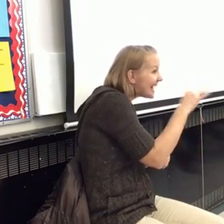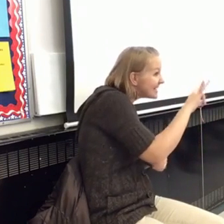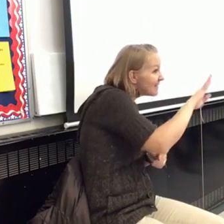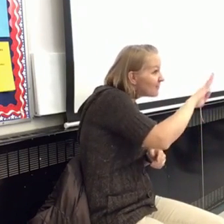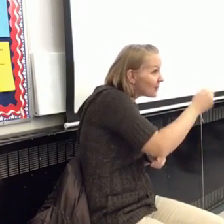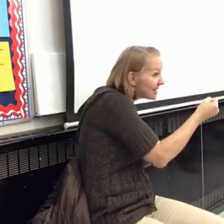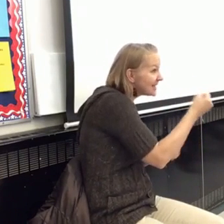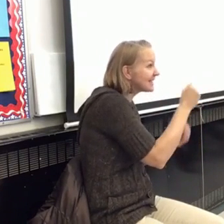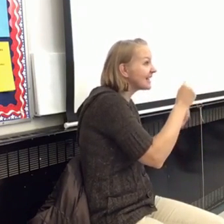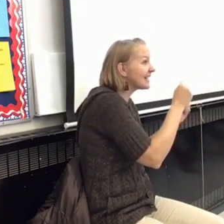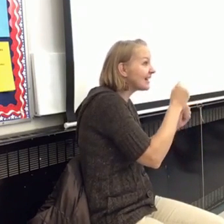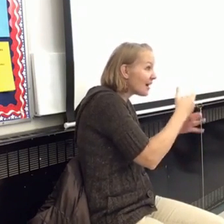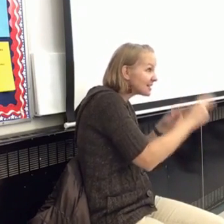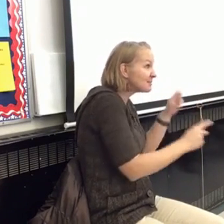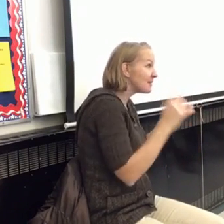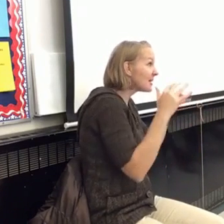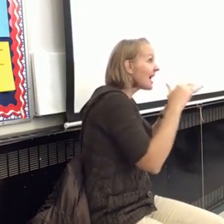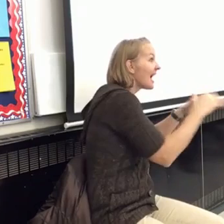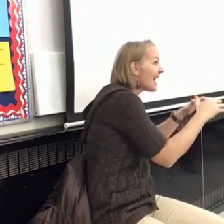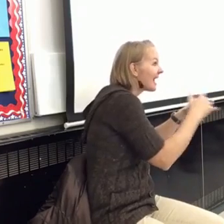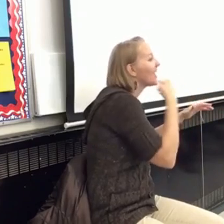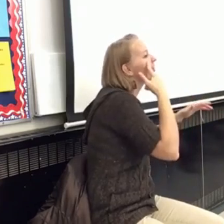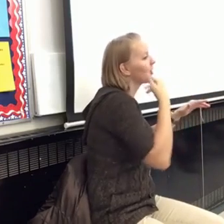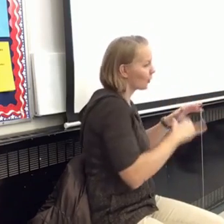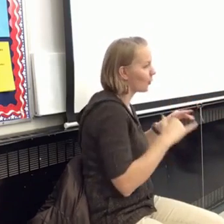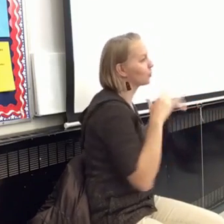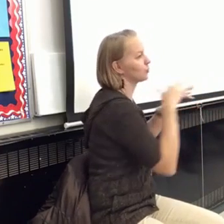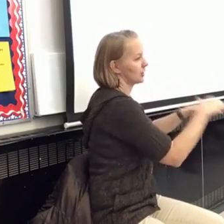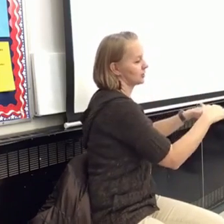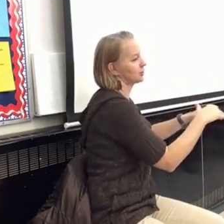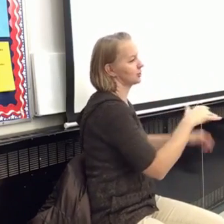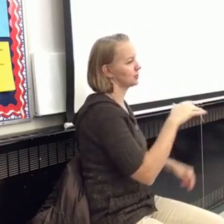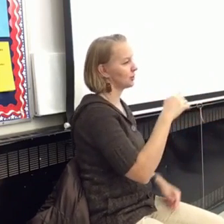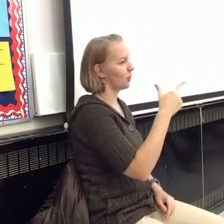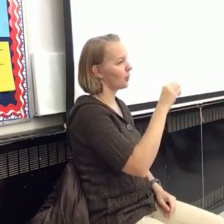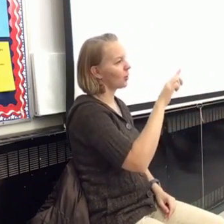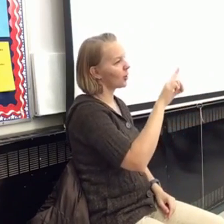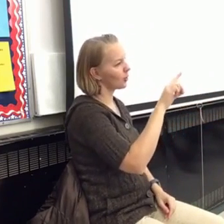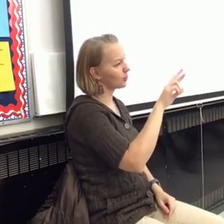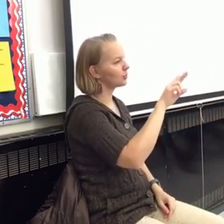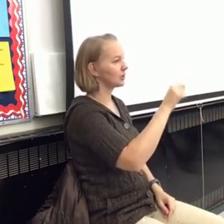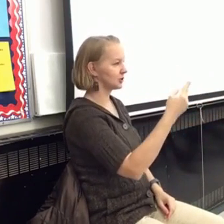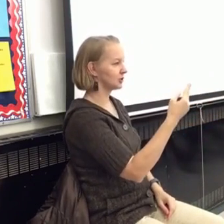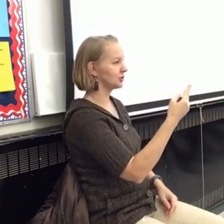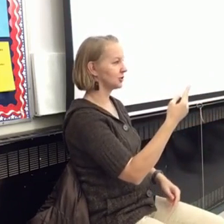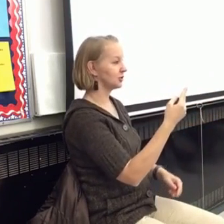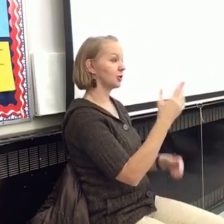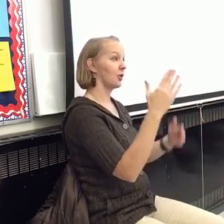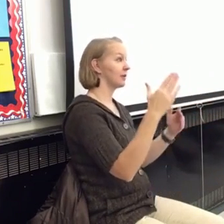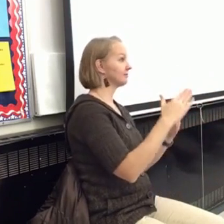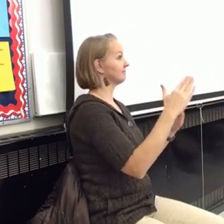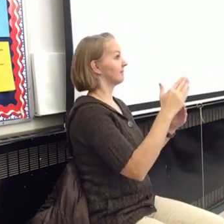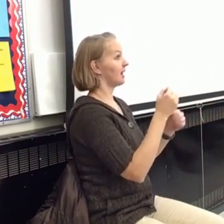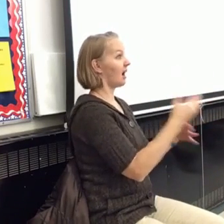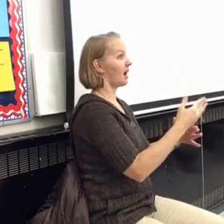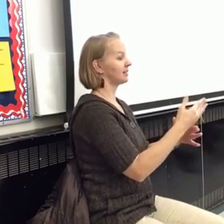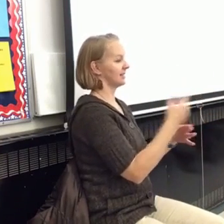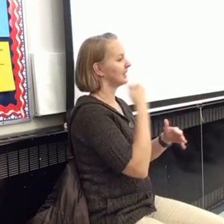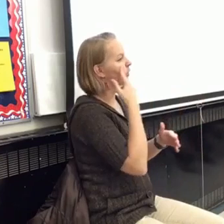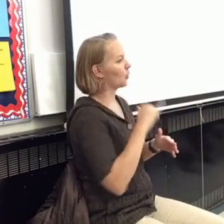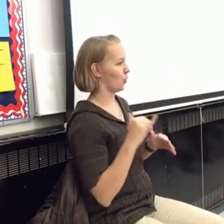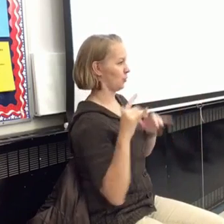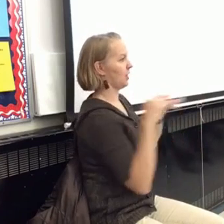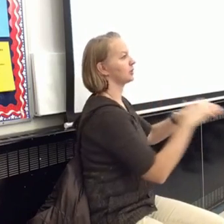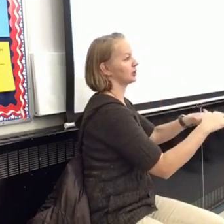1840s that would cause people to want to come to California? Gold rush. The gold rush. So the number 1 cause is going to be the gold rush.